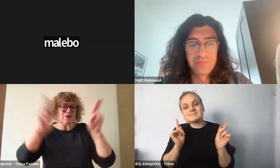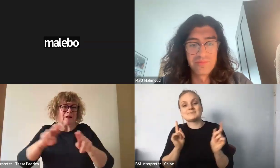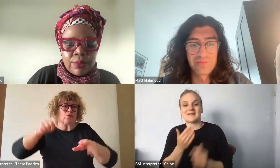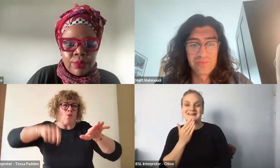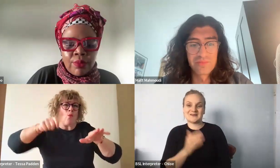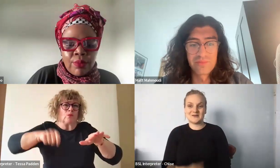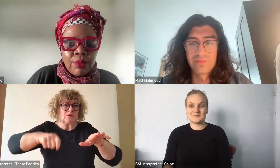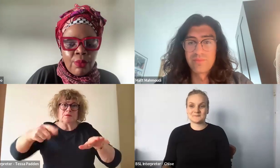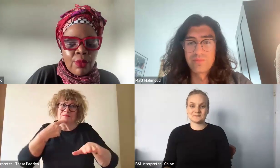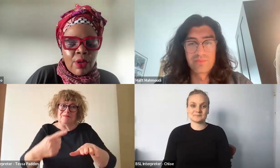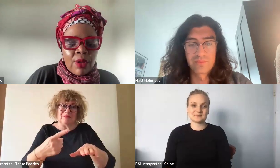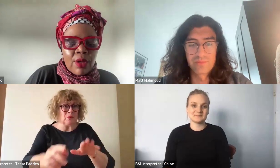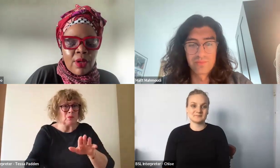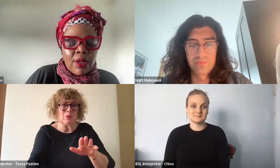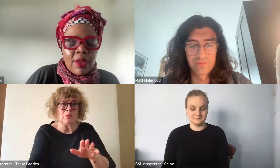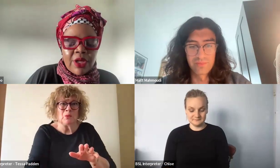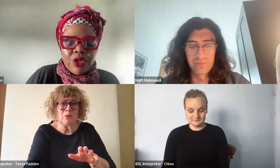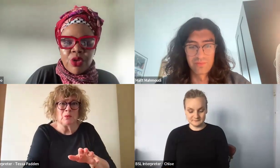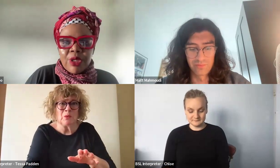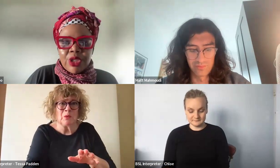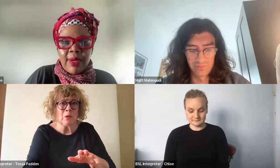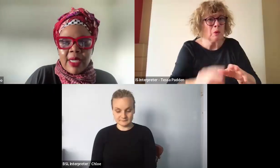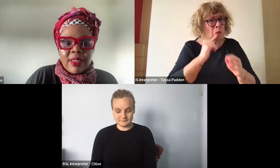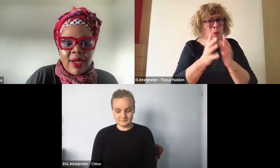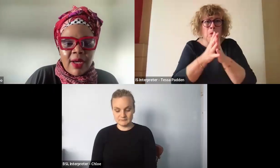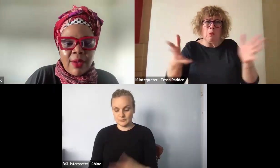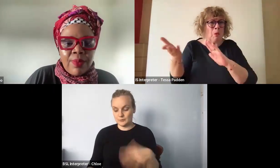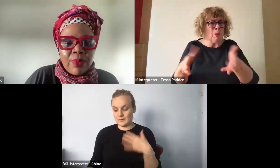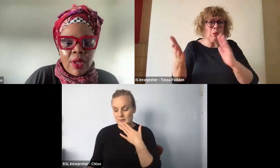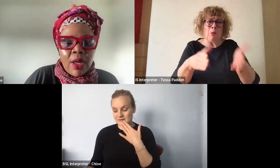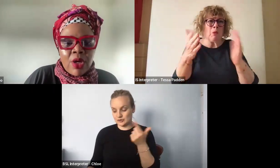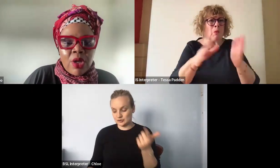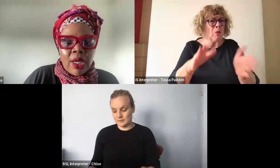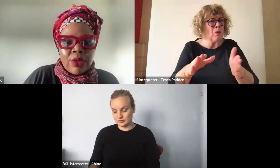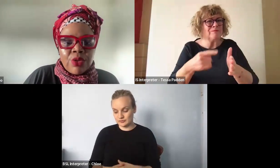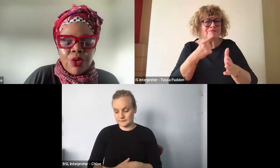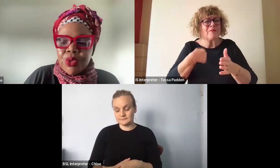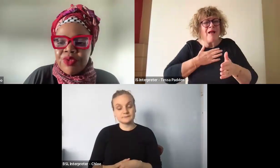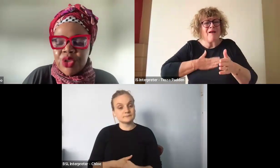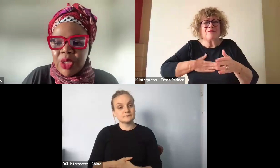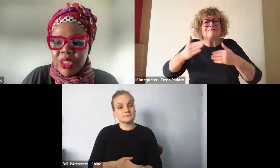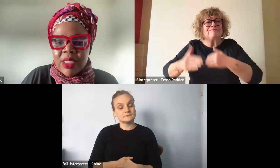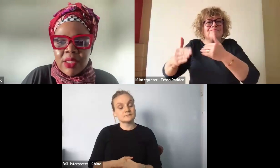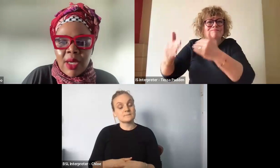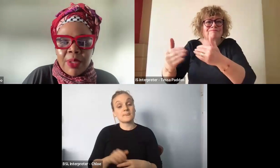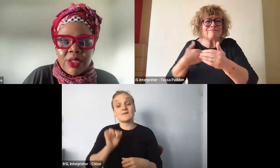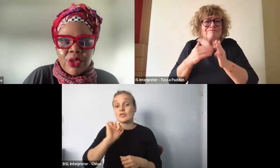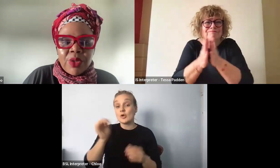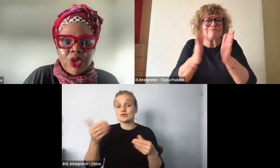you. Thank you so much, Matt. To those who've just joined